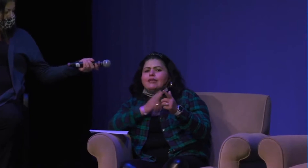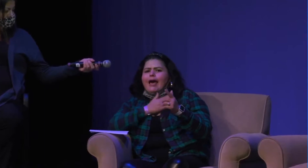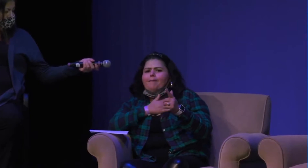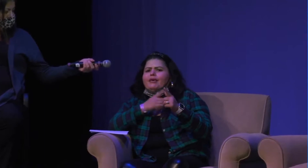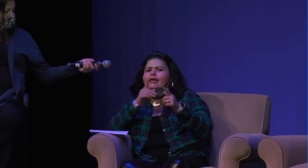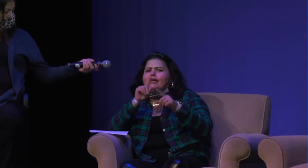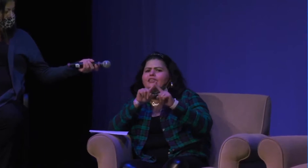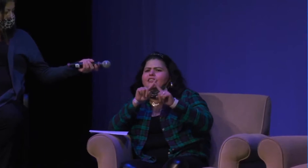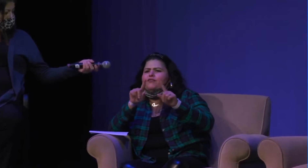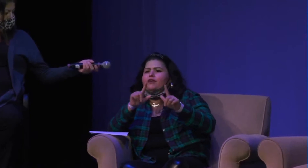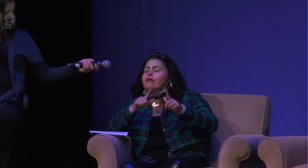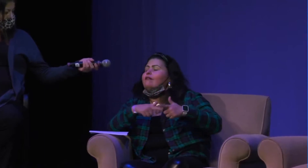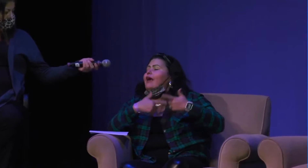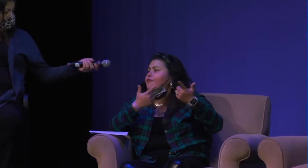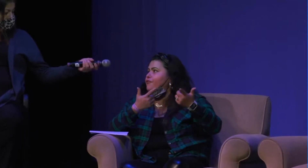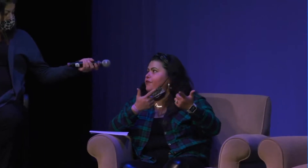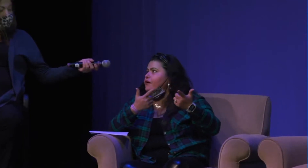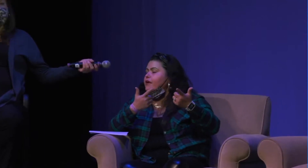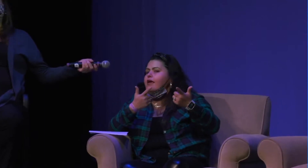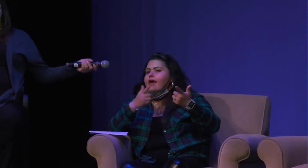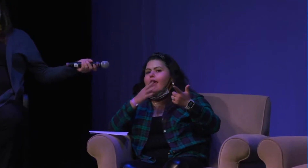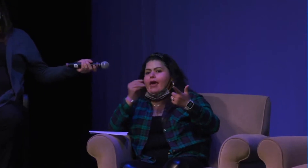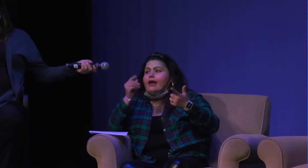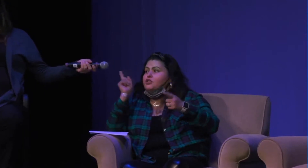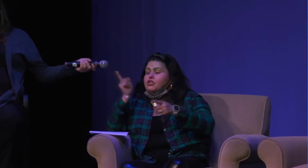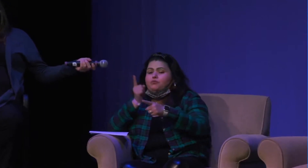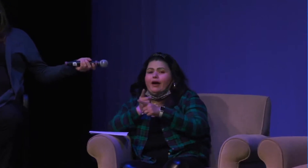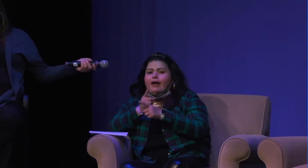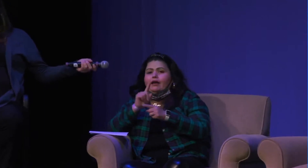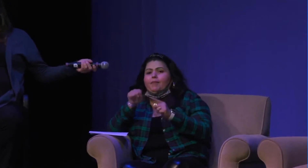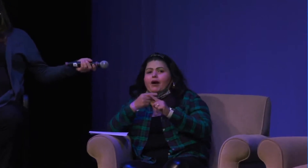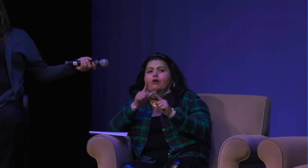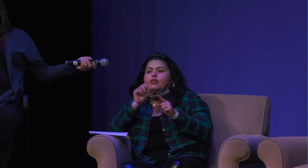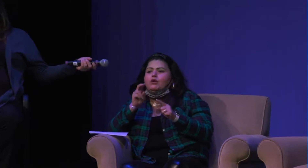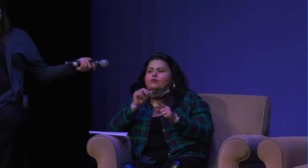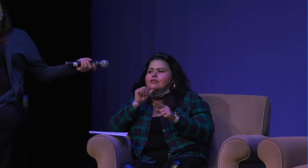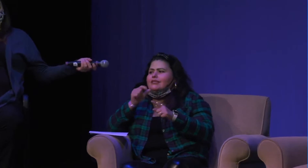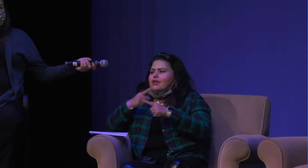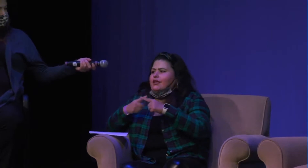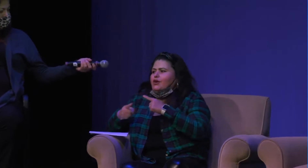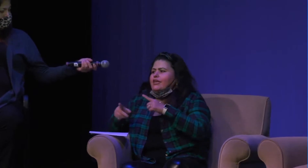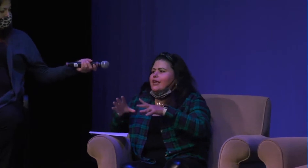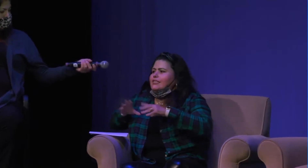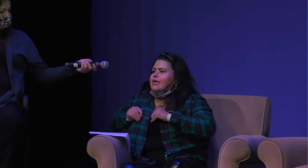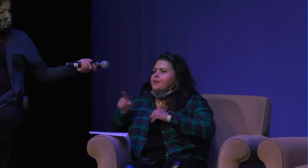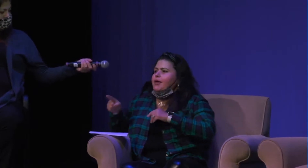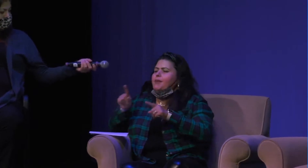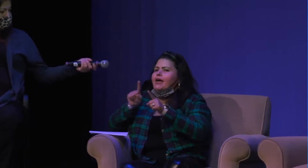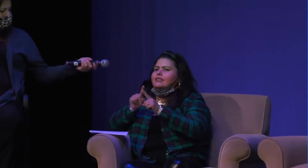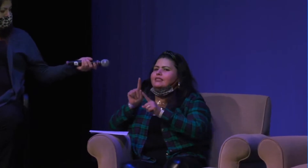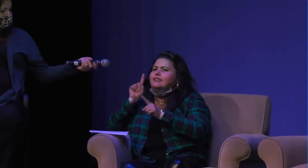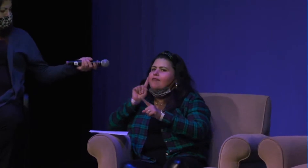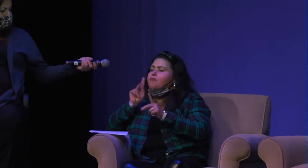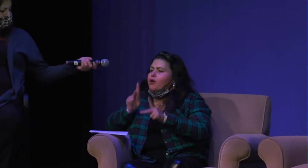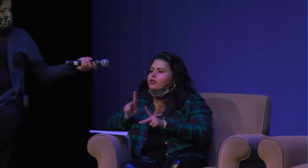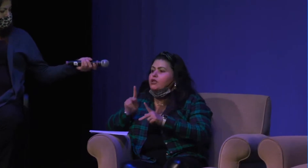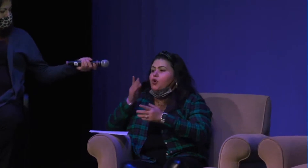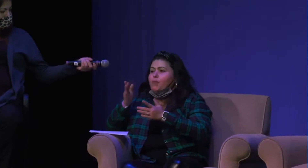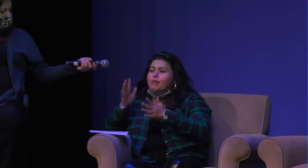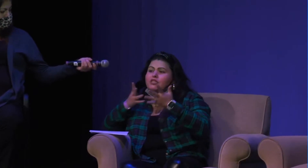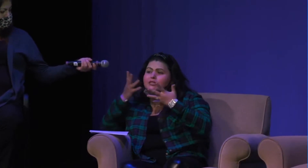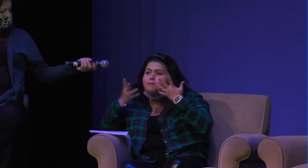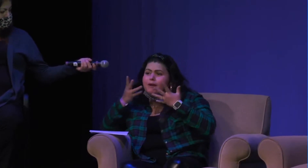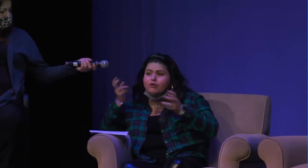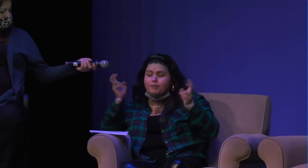Lou is happy in a different life. And she's right about Lou couldn't accept him as a deaf person,